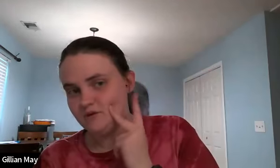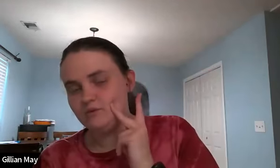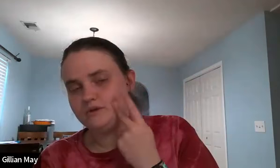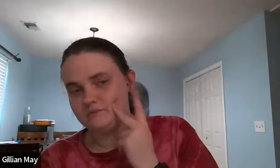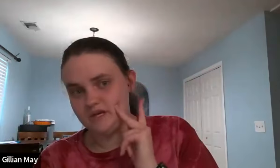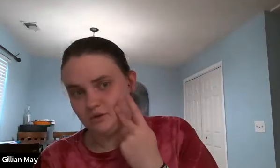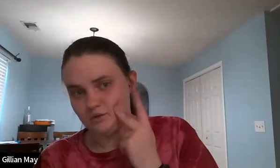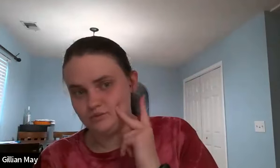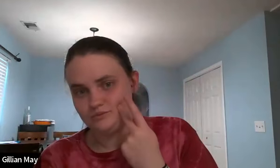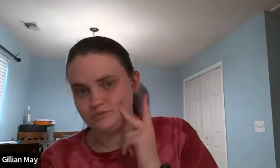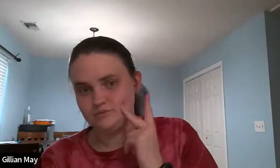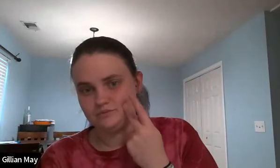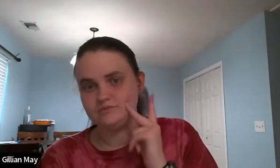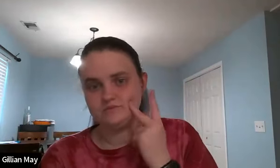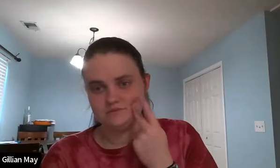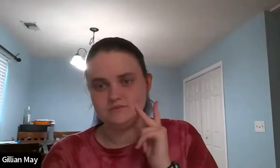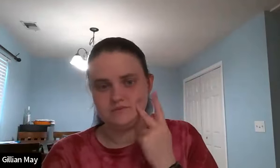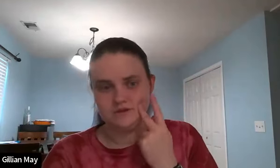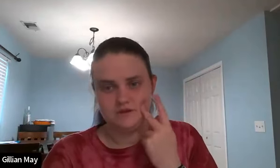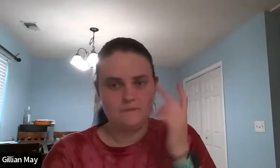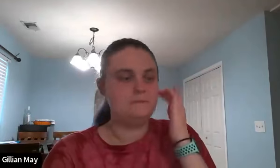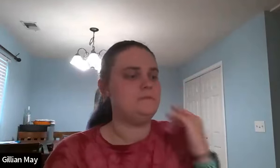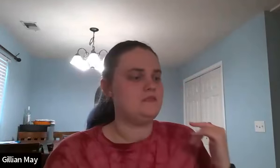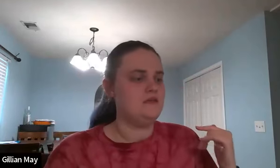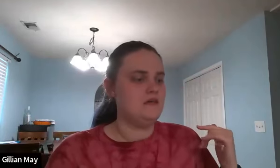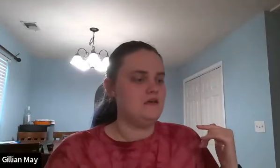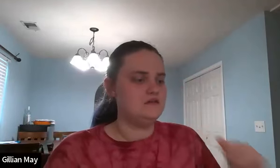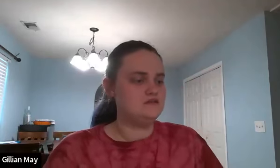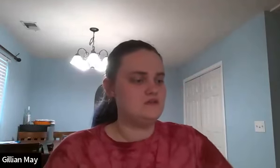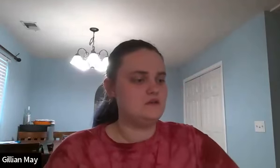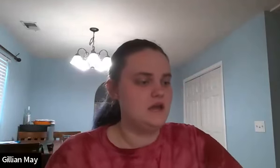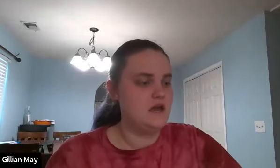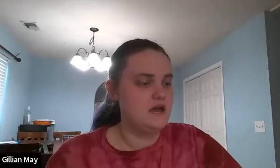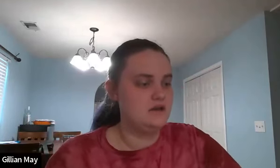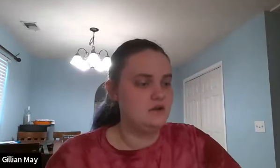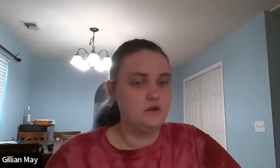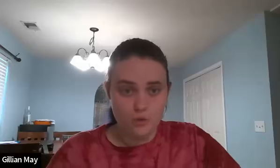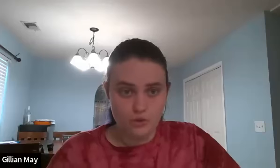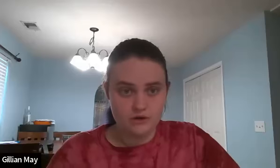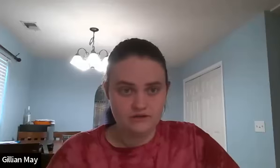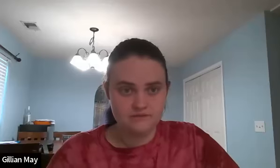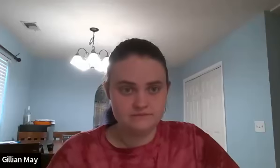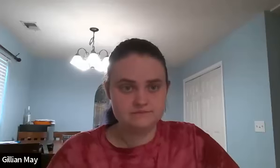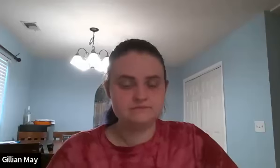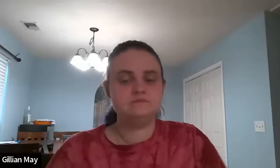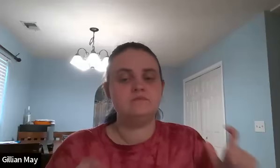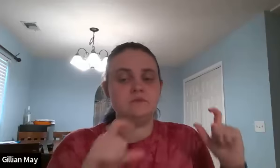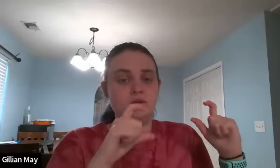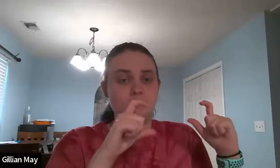middle with the pickle. Okay. So then we had corn,